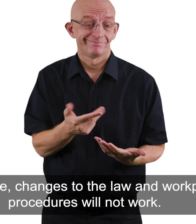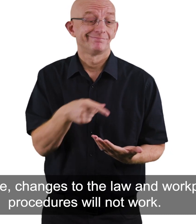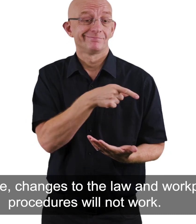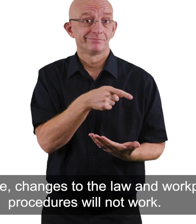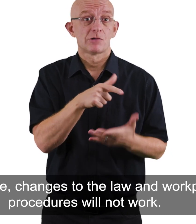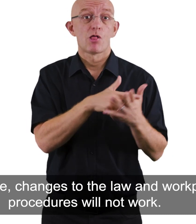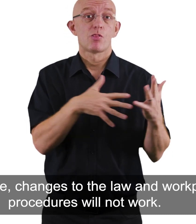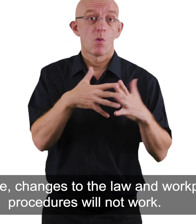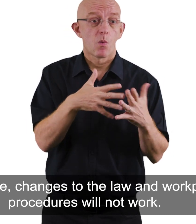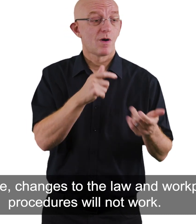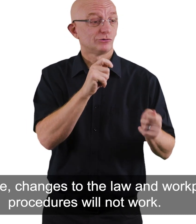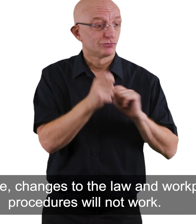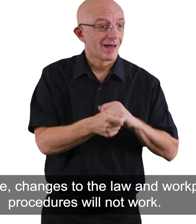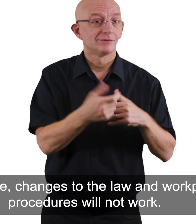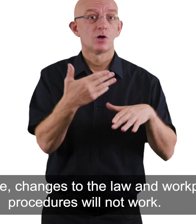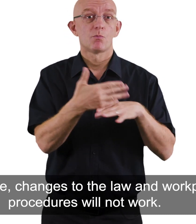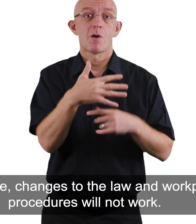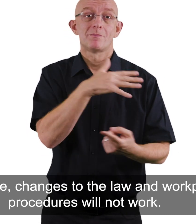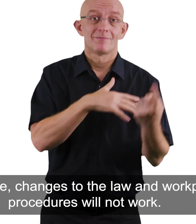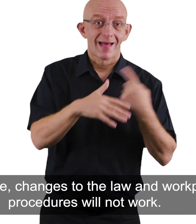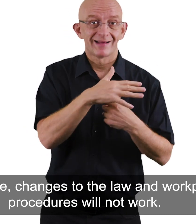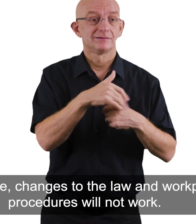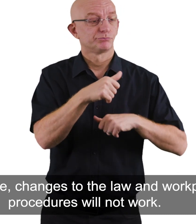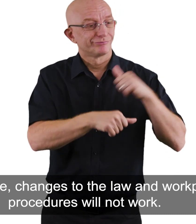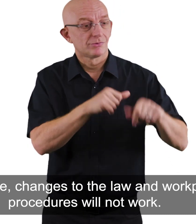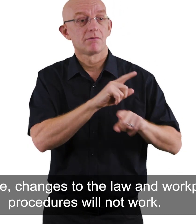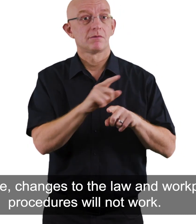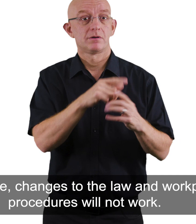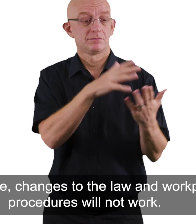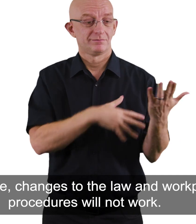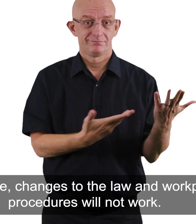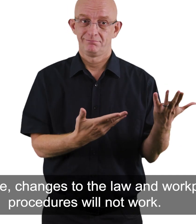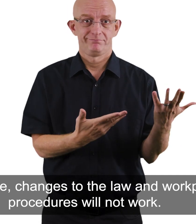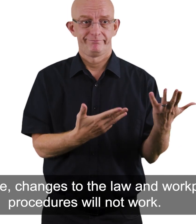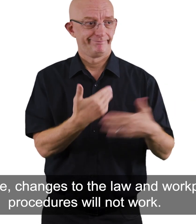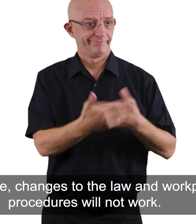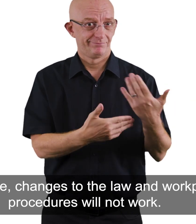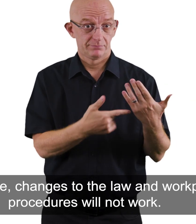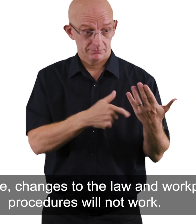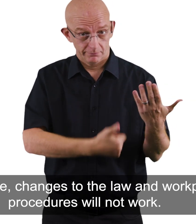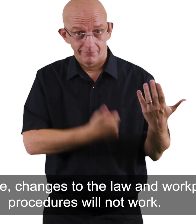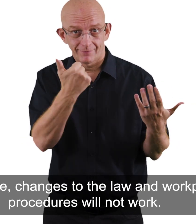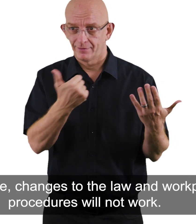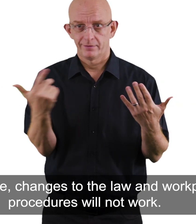Otherwise, changes to the law and workplace procedures will not work.